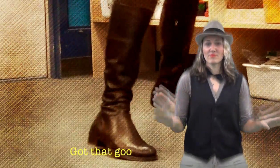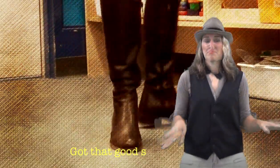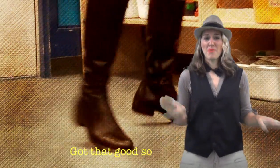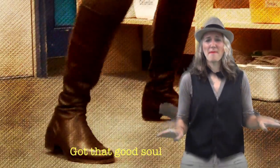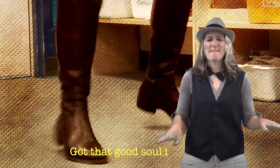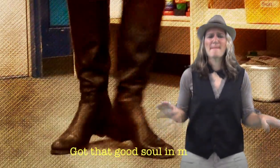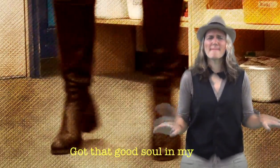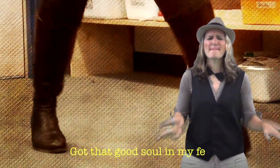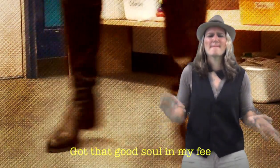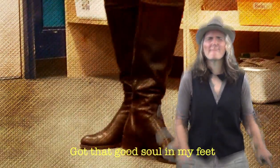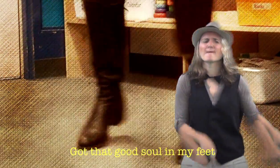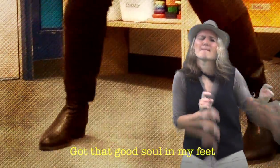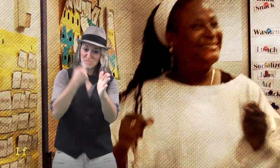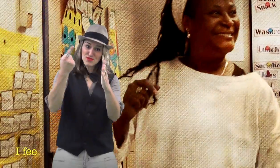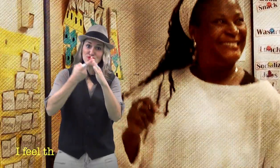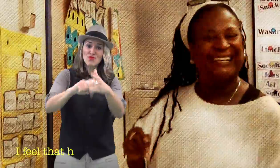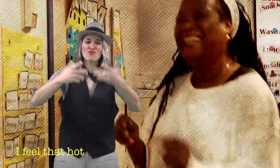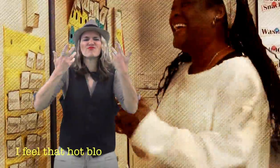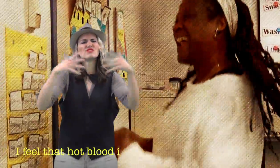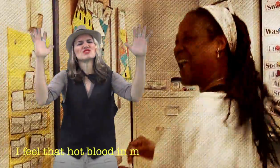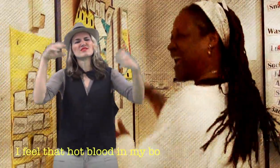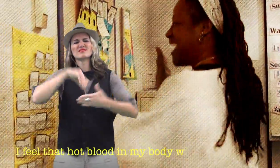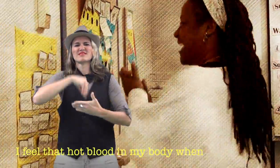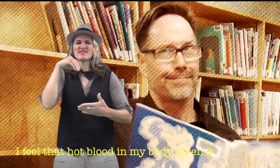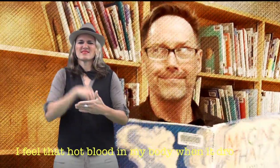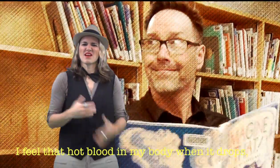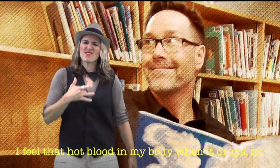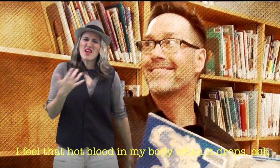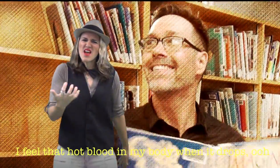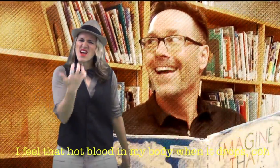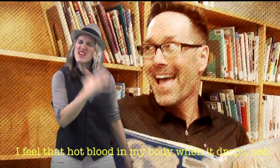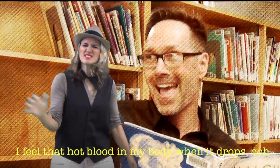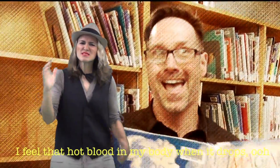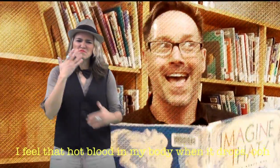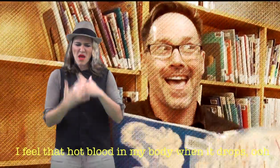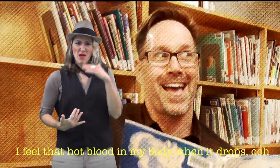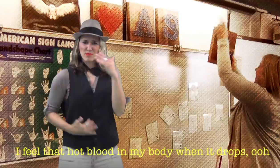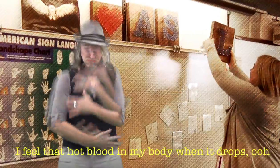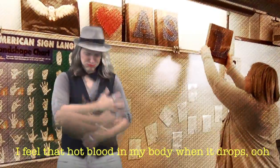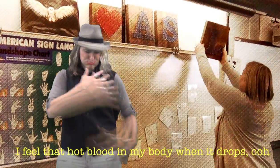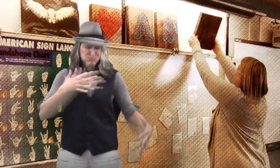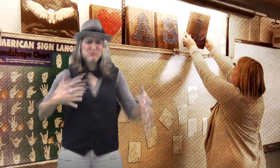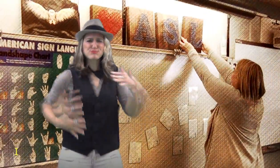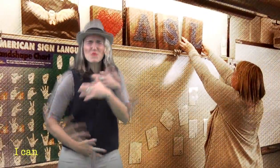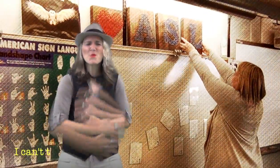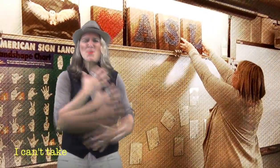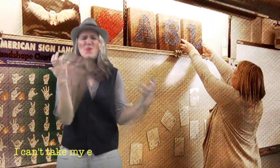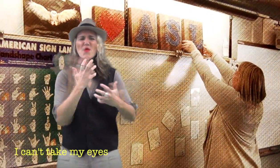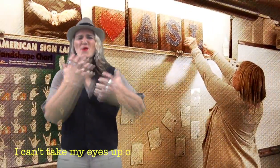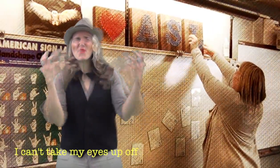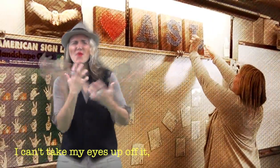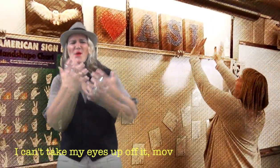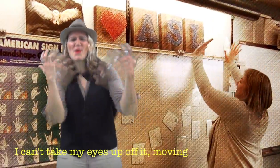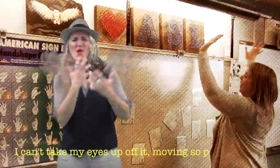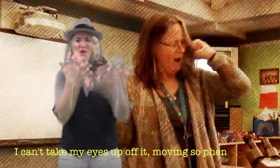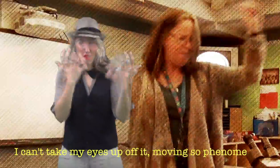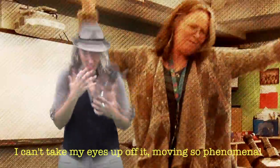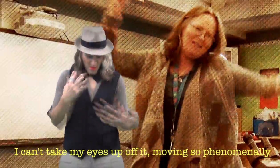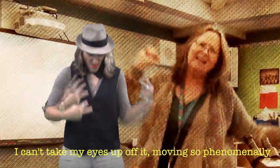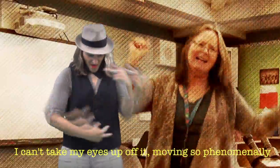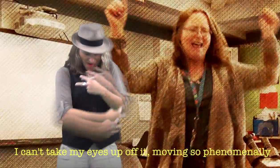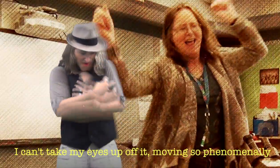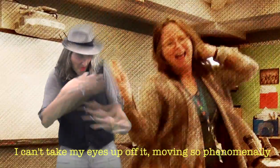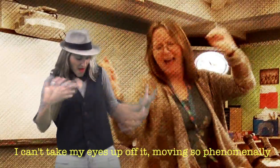got that good soul in my feet. I feel that hot blood in my body when it drops. Ooh,